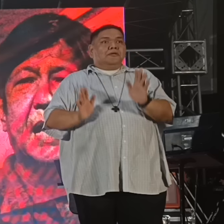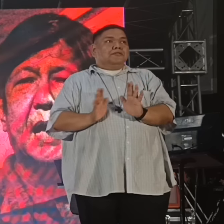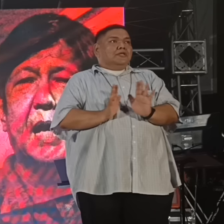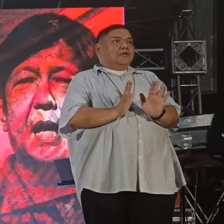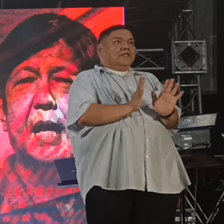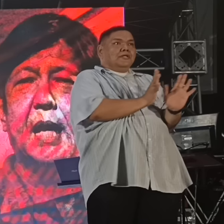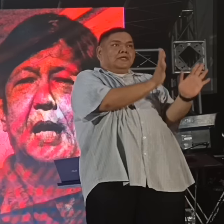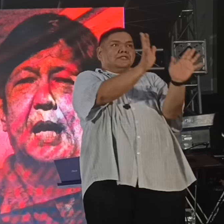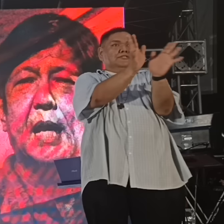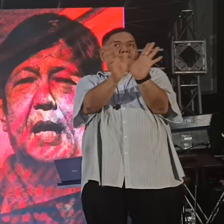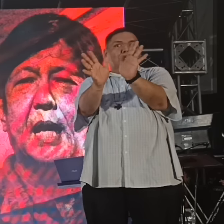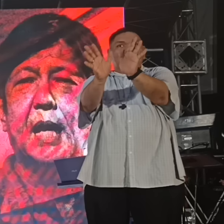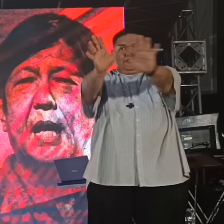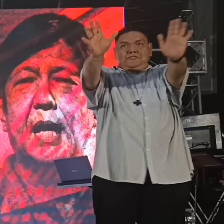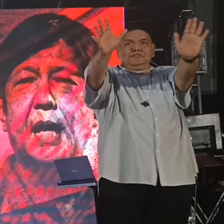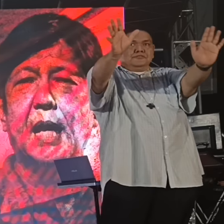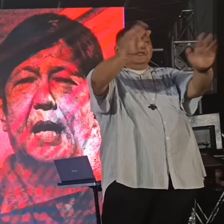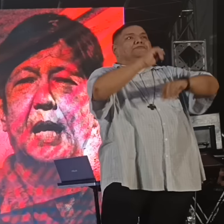obedience.